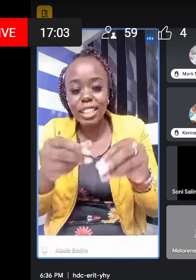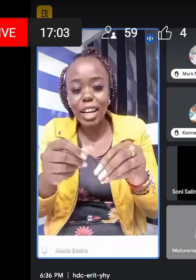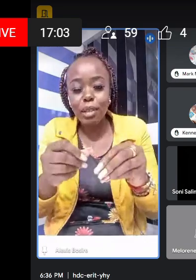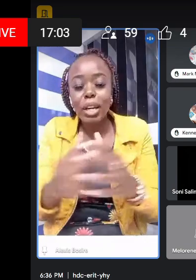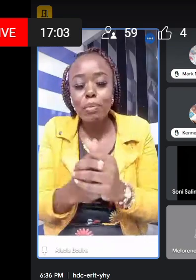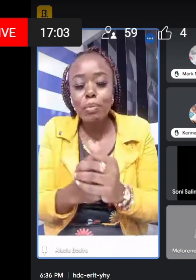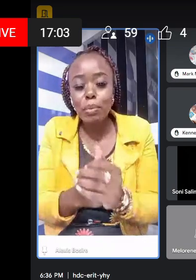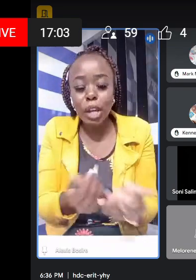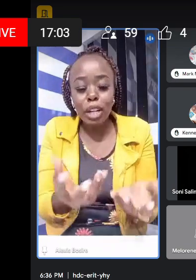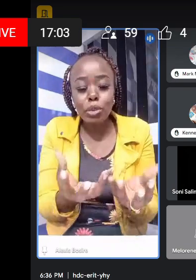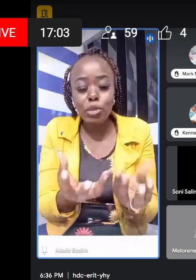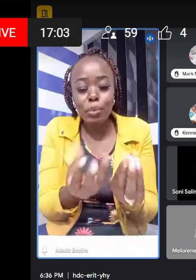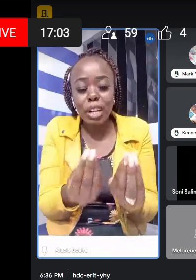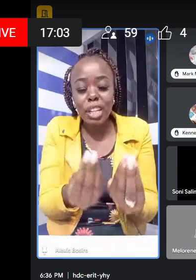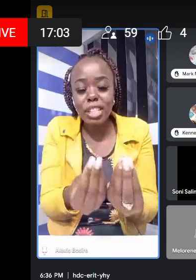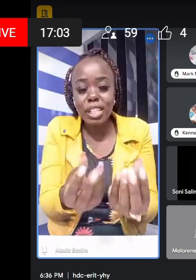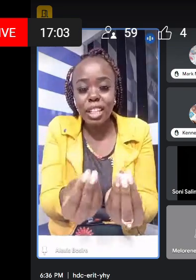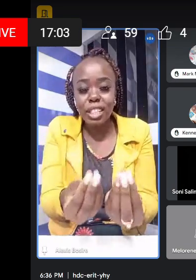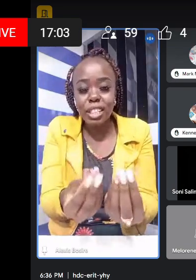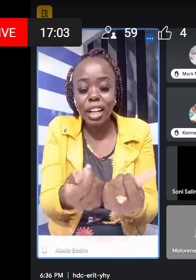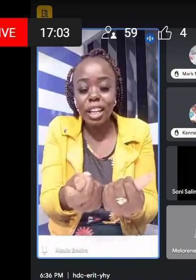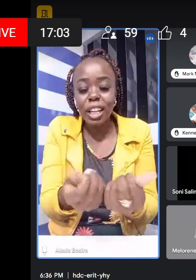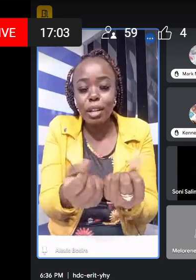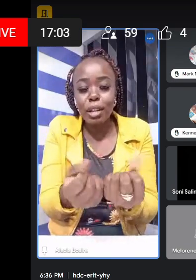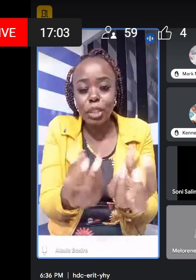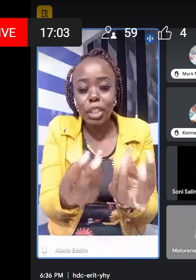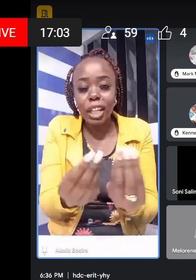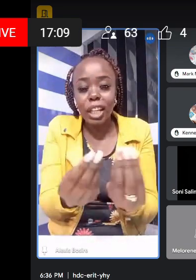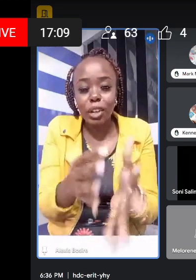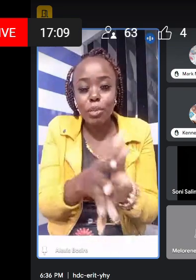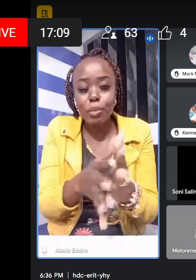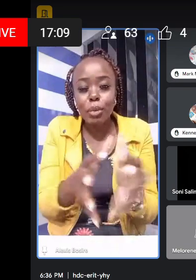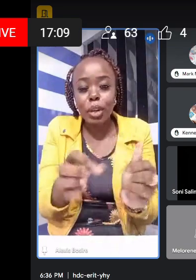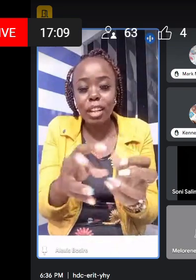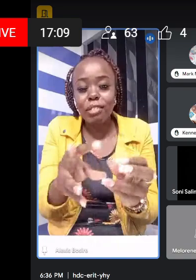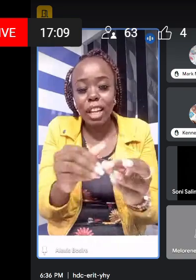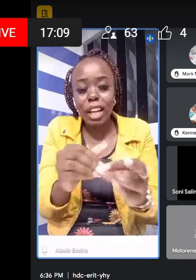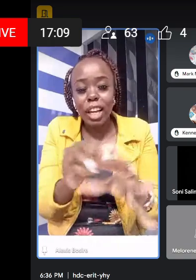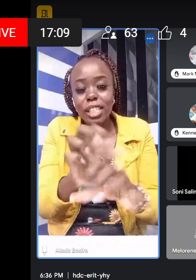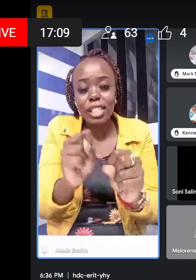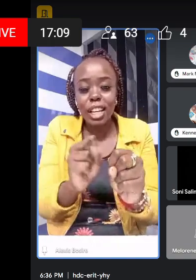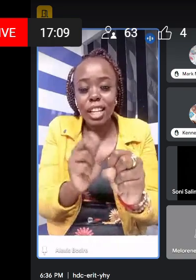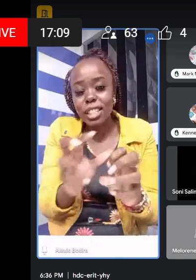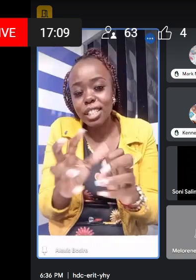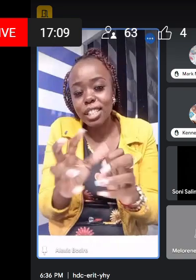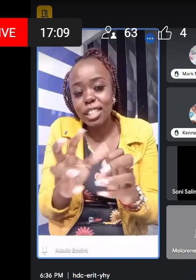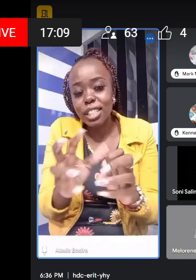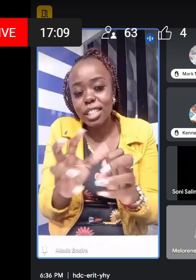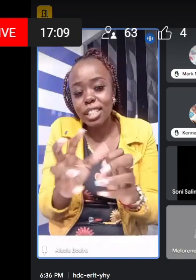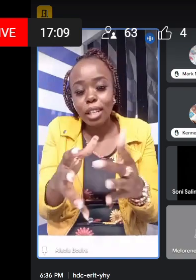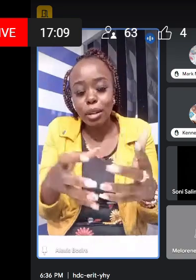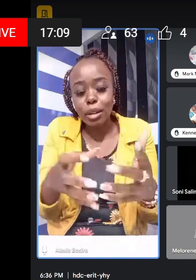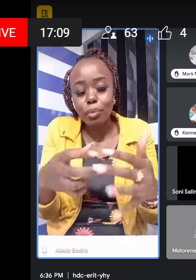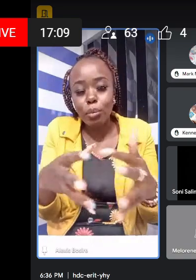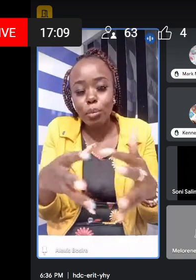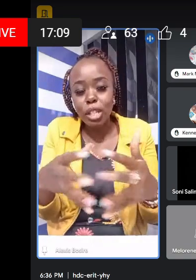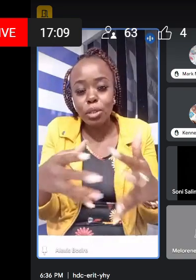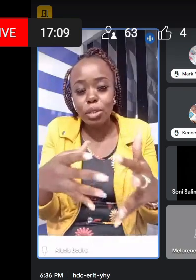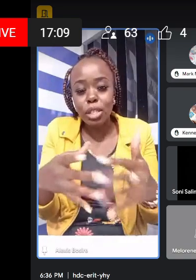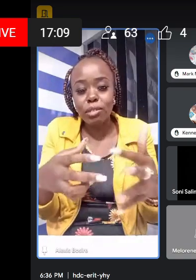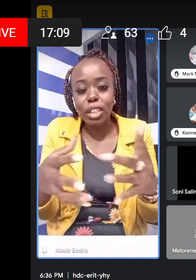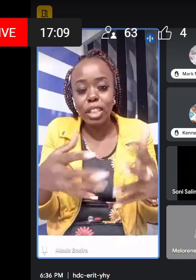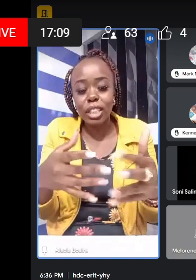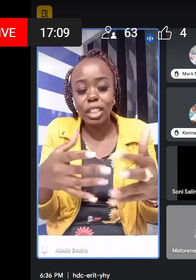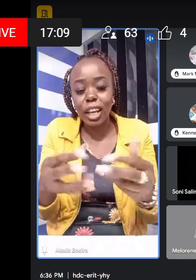the term. Maybe you can look for plasticine and try modeling, or maybe you can even exercise. Just make your